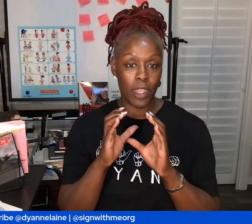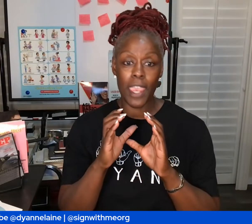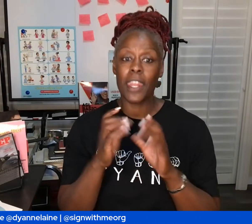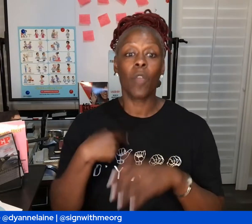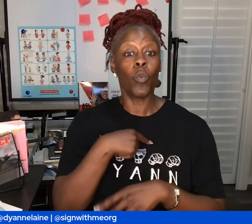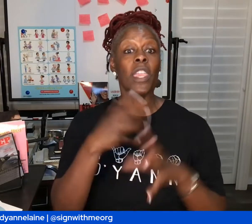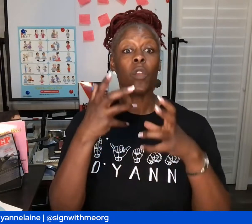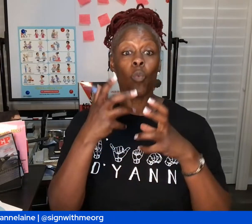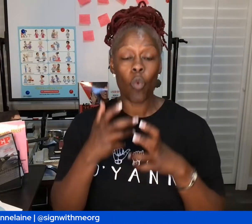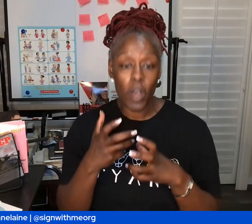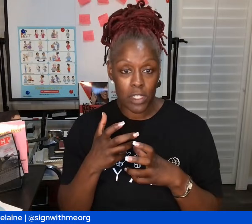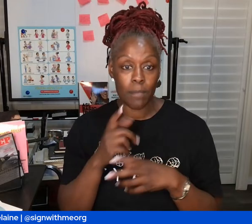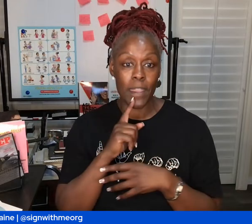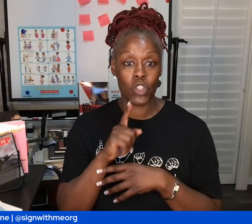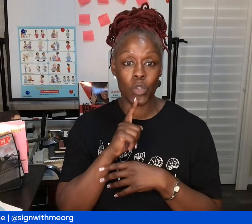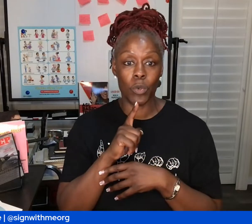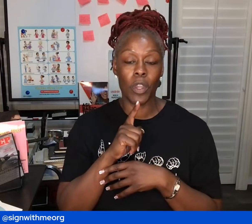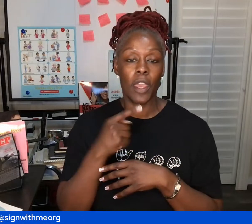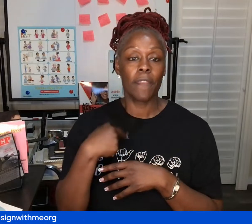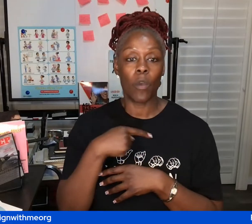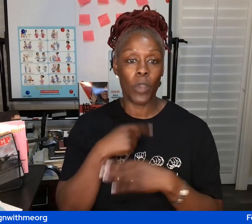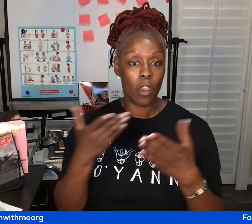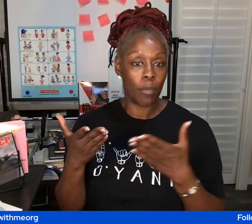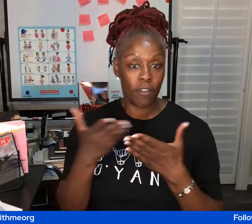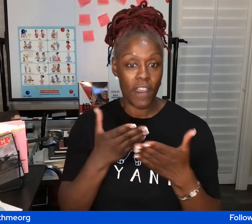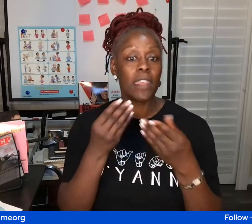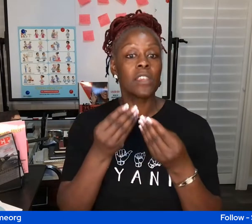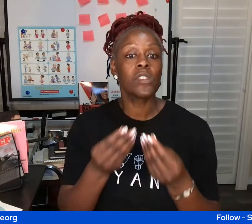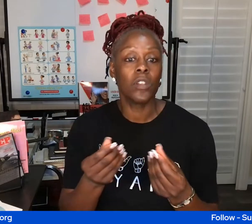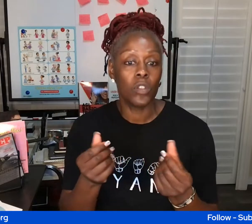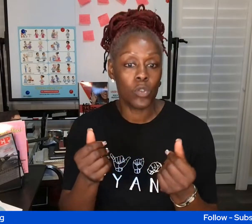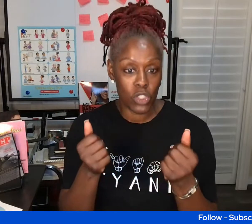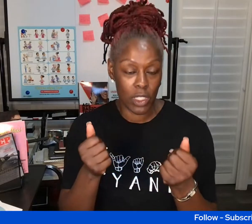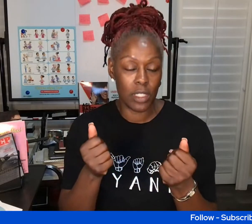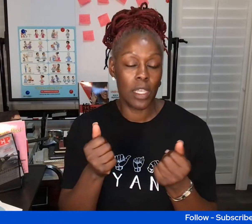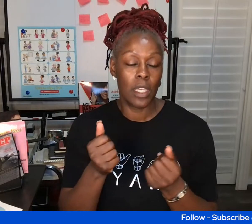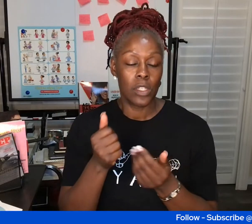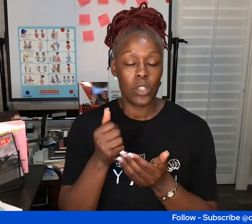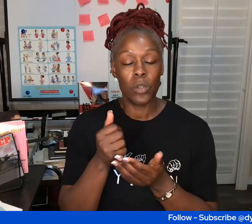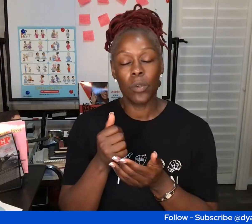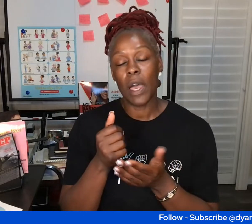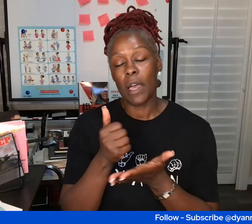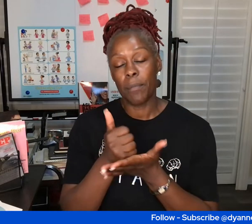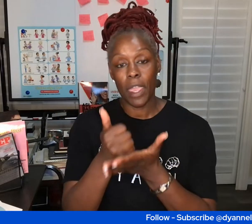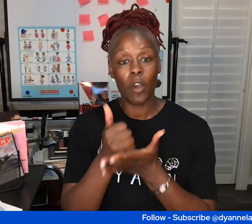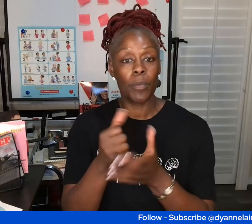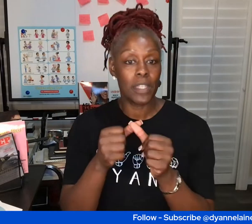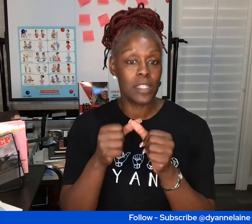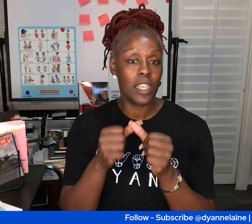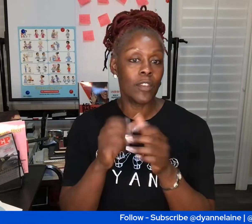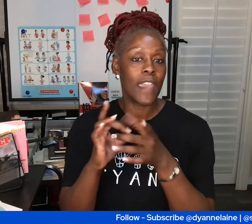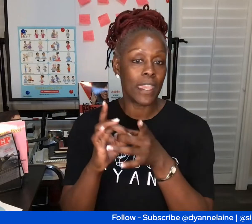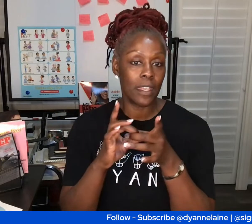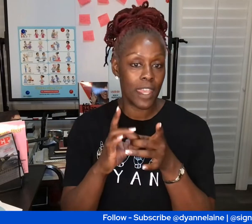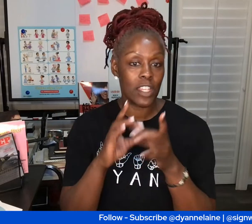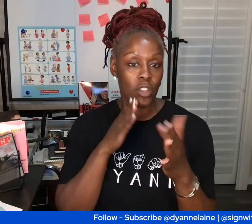communicate. And we want to make sure that we are providing a solution to help continue that connection